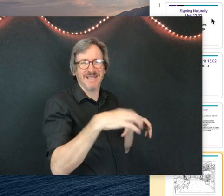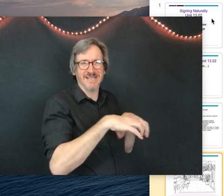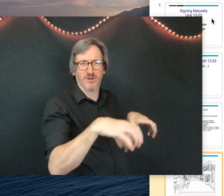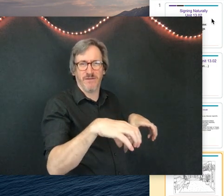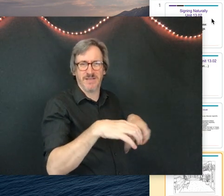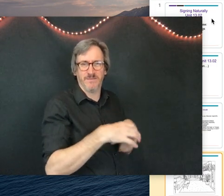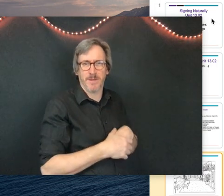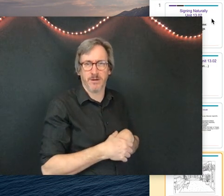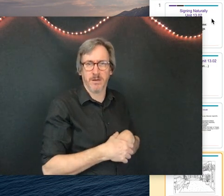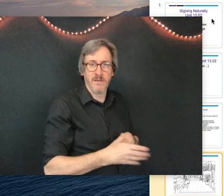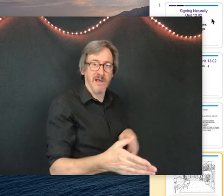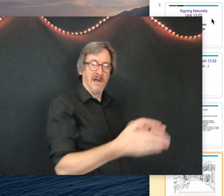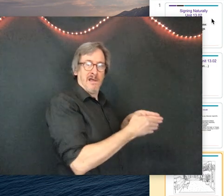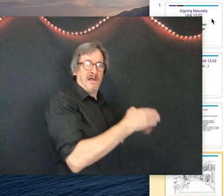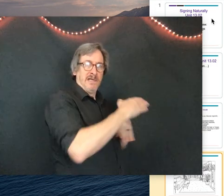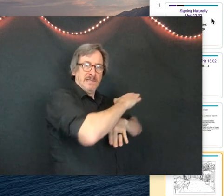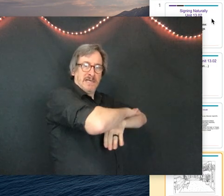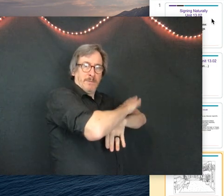I like this for coffee table better.